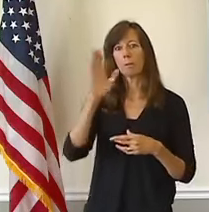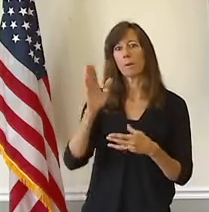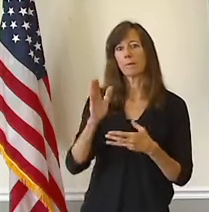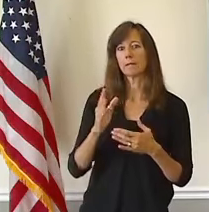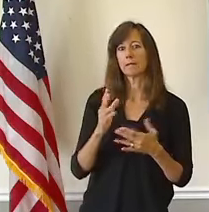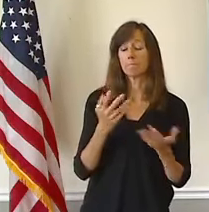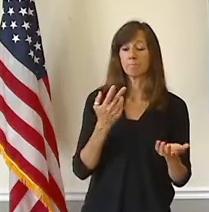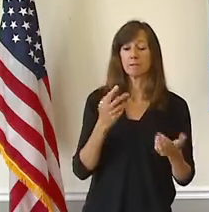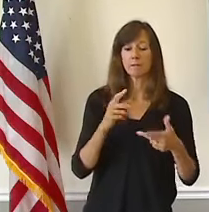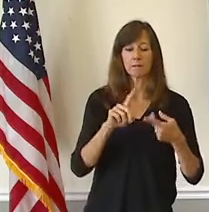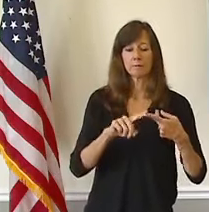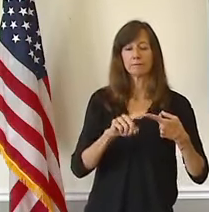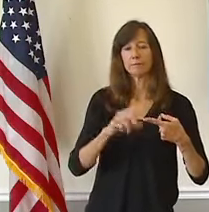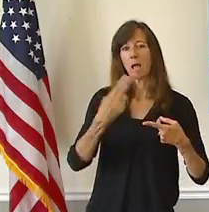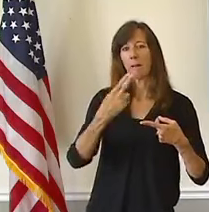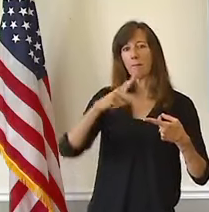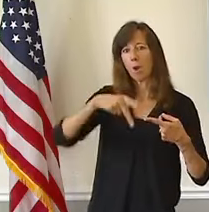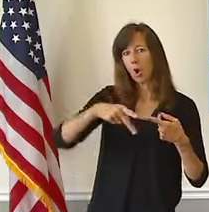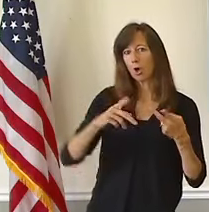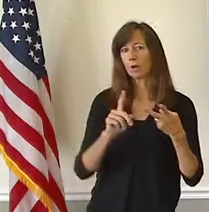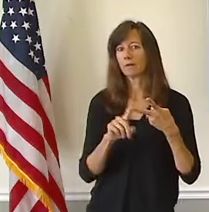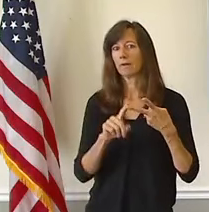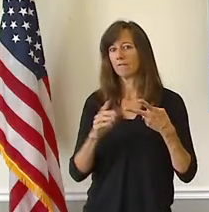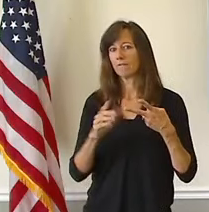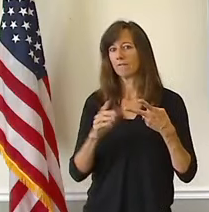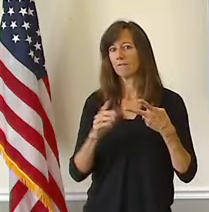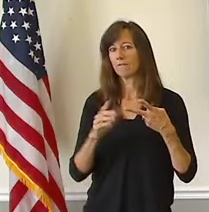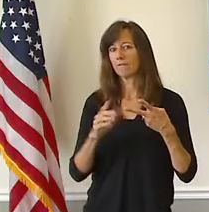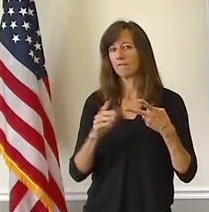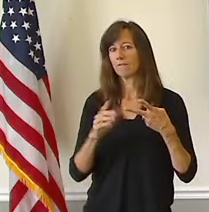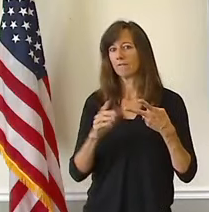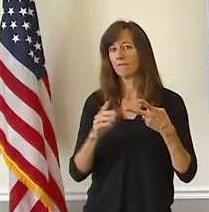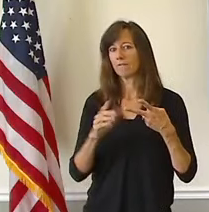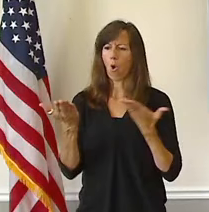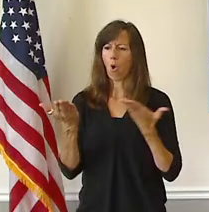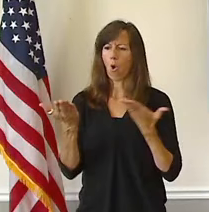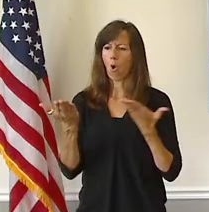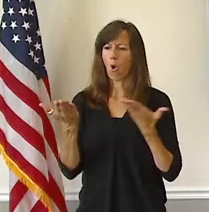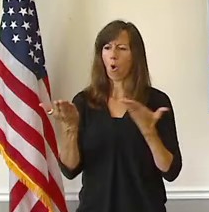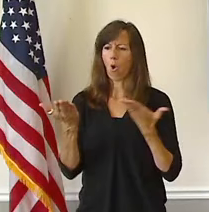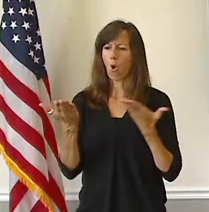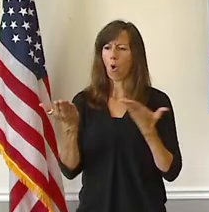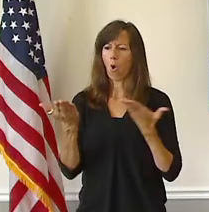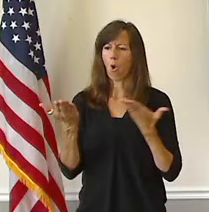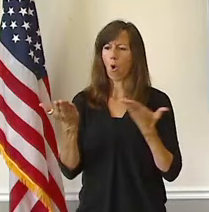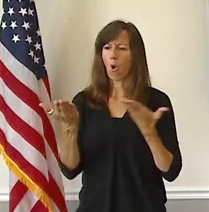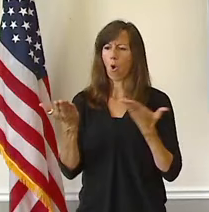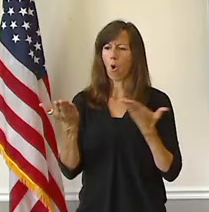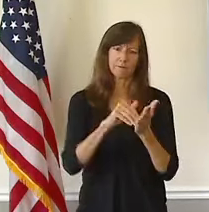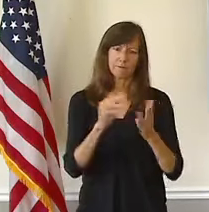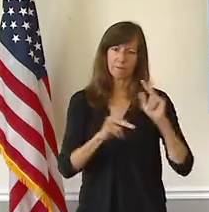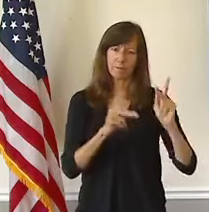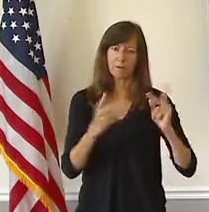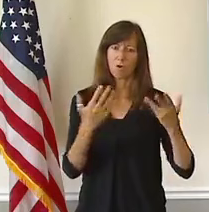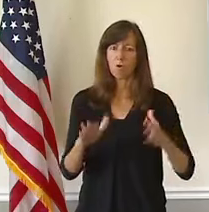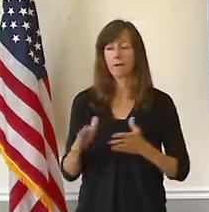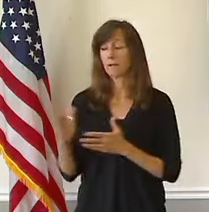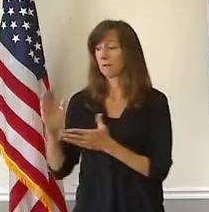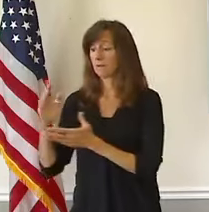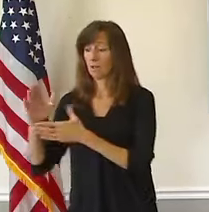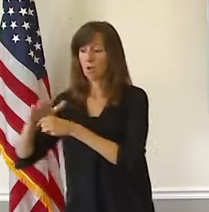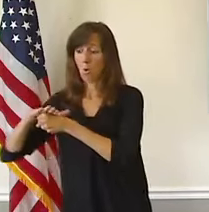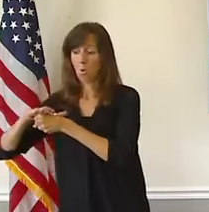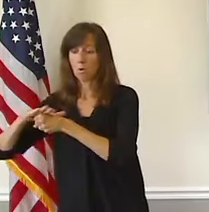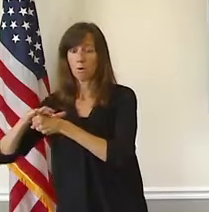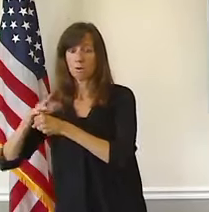Fishkill next week. Already, we've served over 1,000 seniors lunches that we've purchased from local businesses, which I think is important, showing